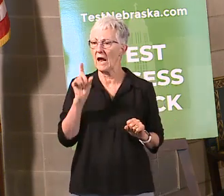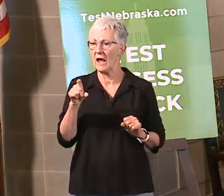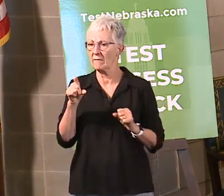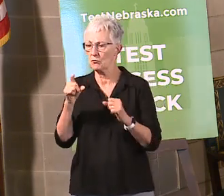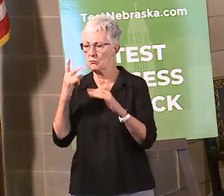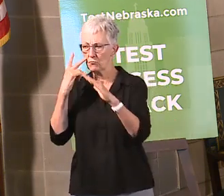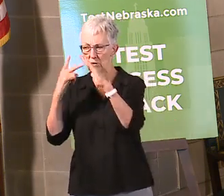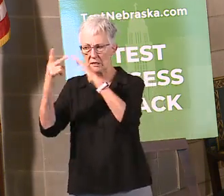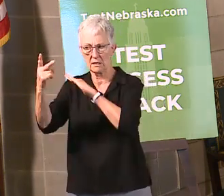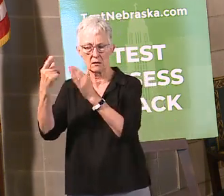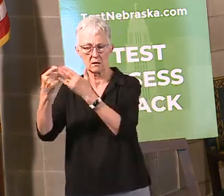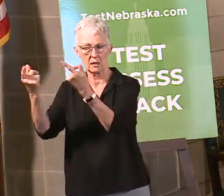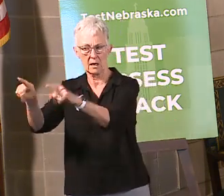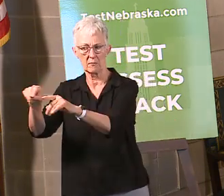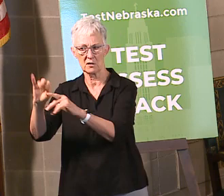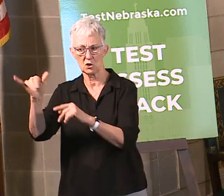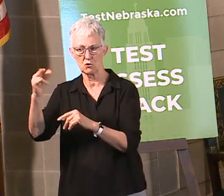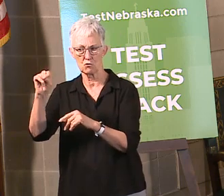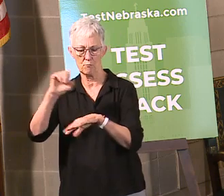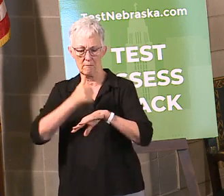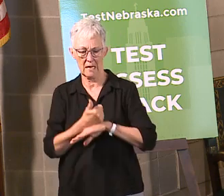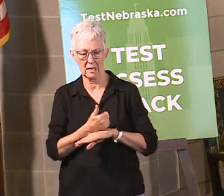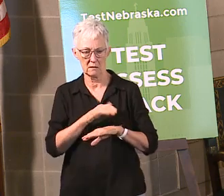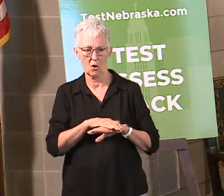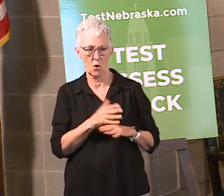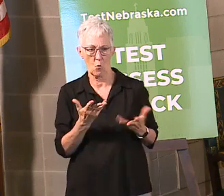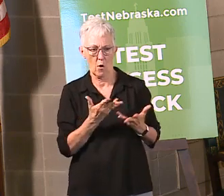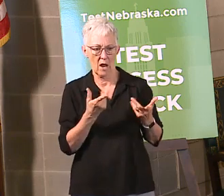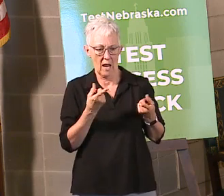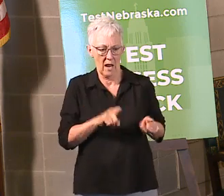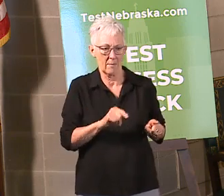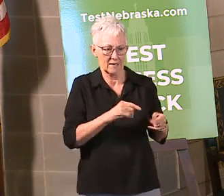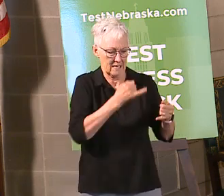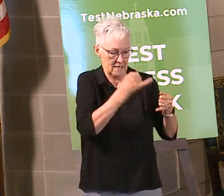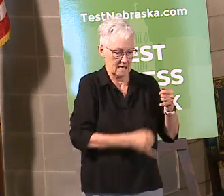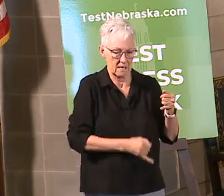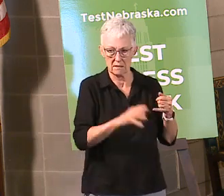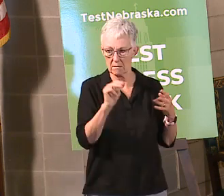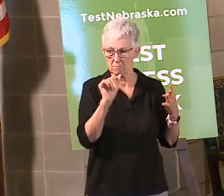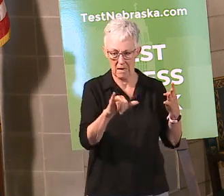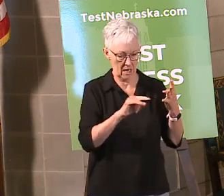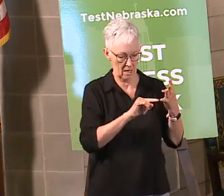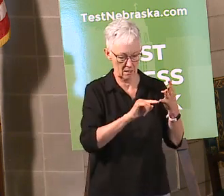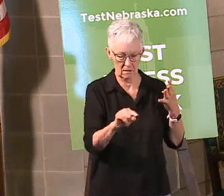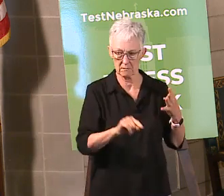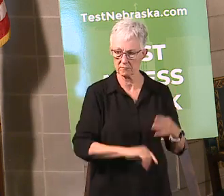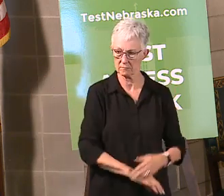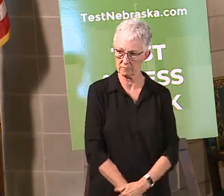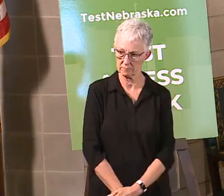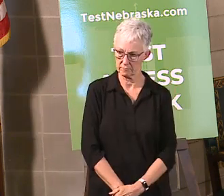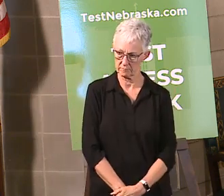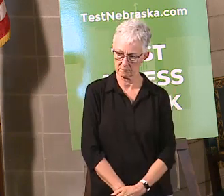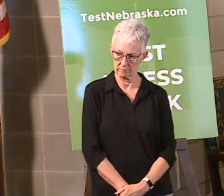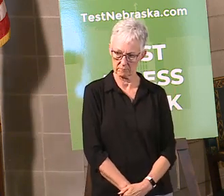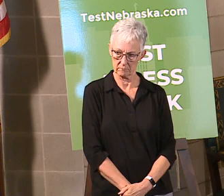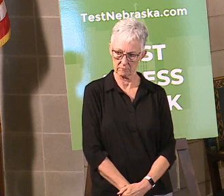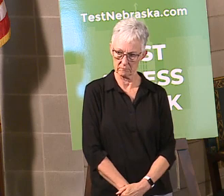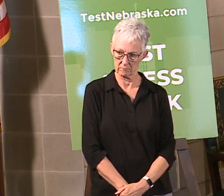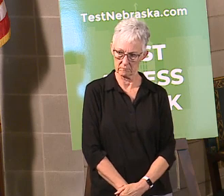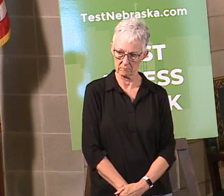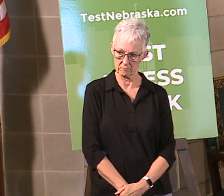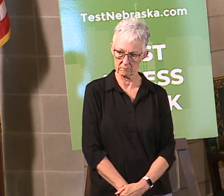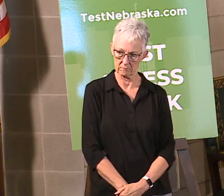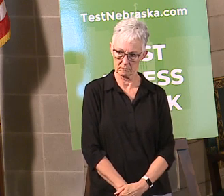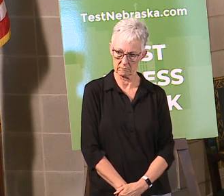June. Lee? That 2-week marker that you give, obviously there's things that you've seen that are good and bad. Besides